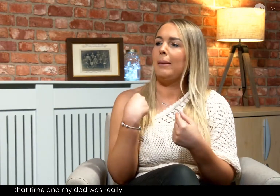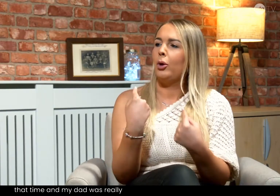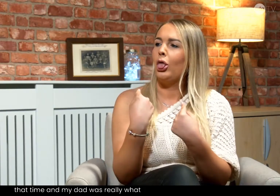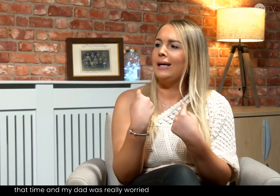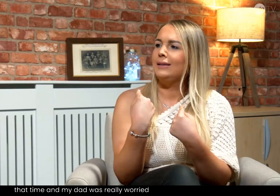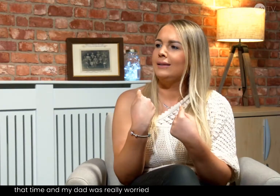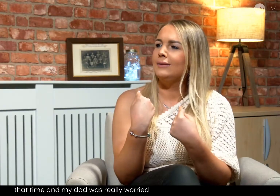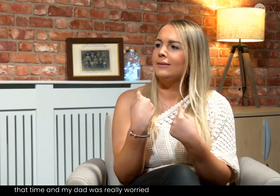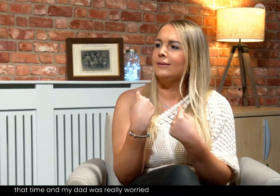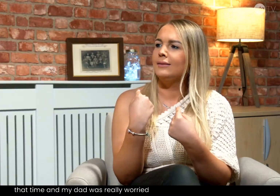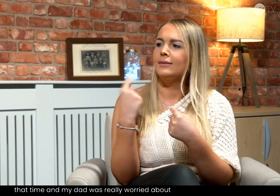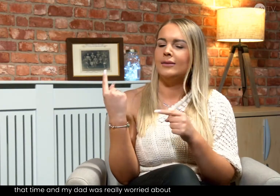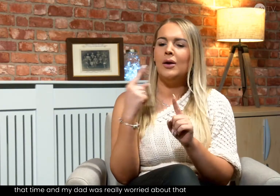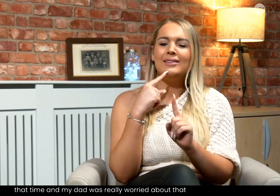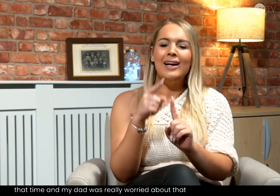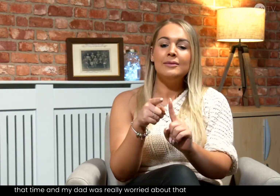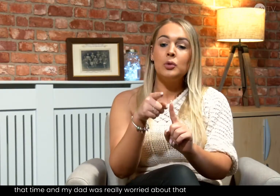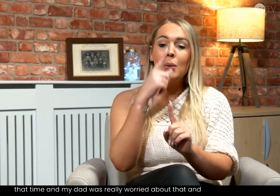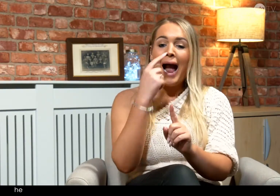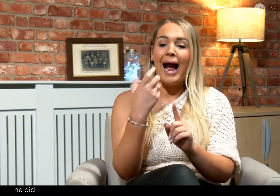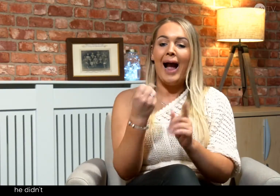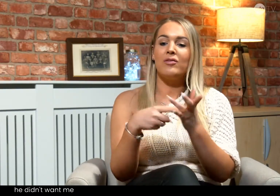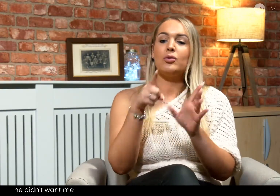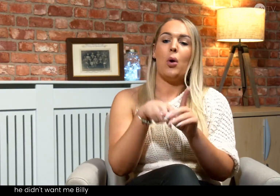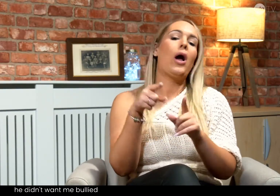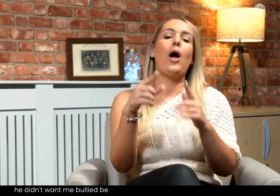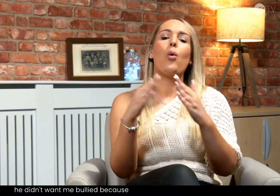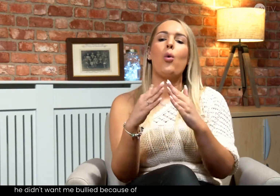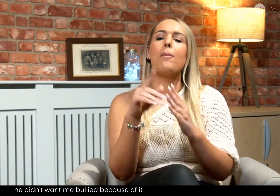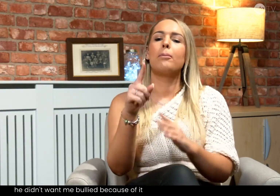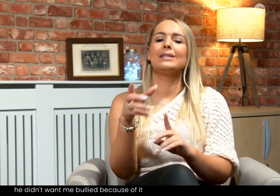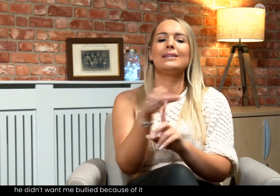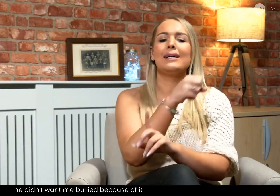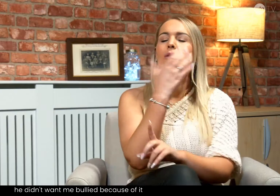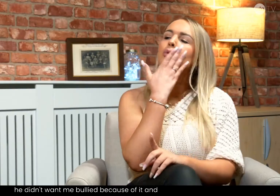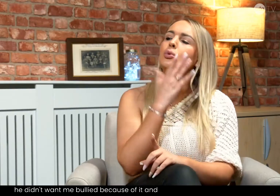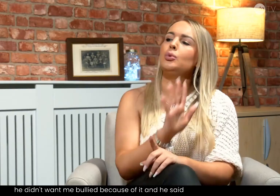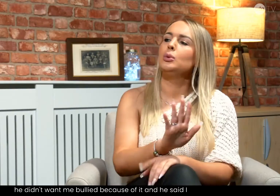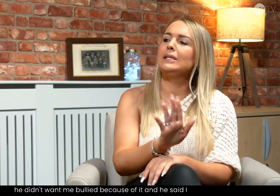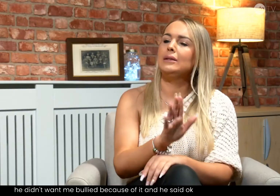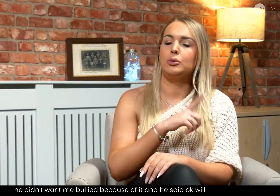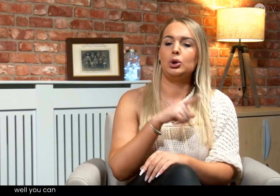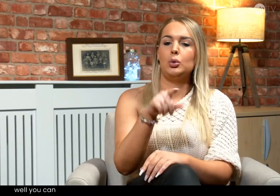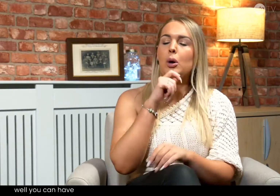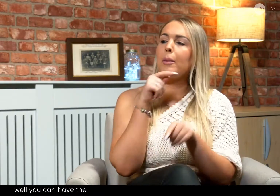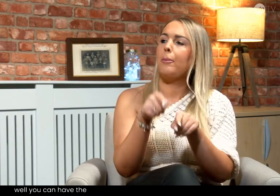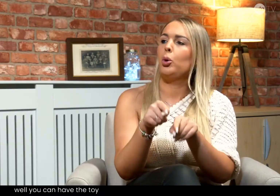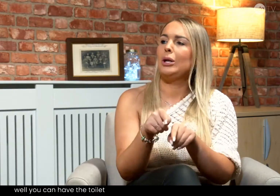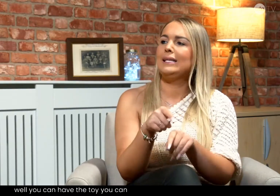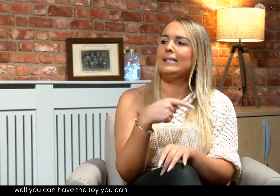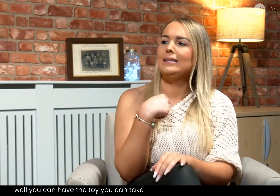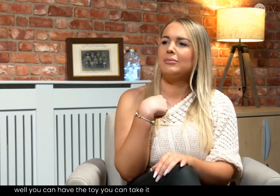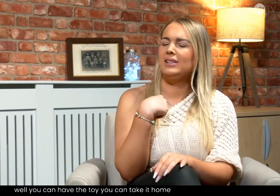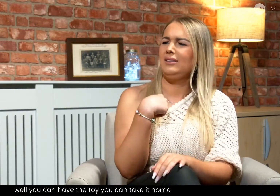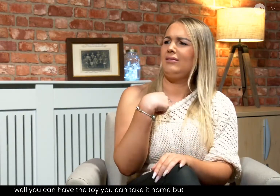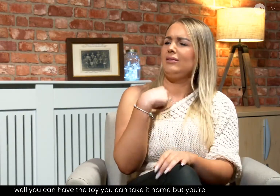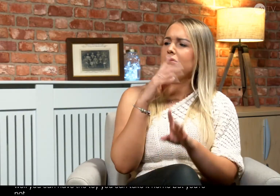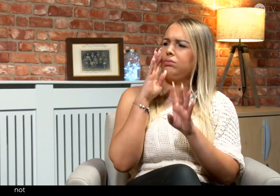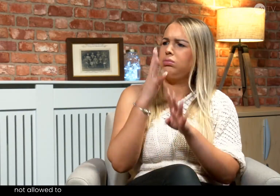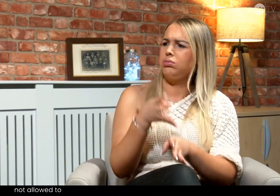that. And he didn't want me bullied because of it. And he said, okay, well, you can have the toy and you can take it home, but you're not allowed to take it to school because people might